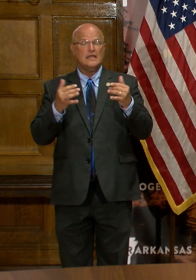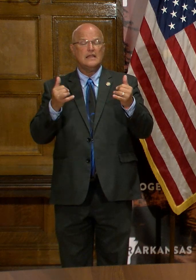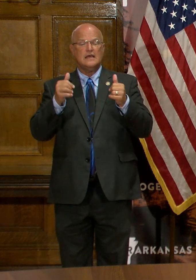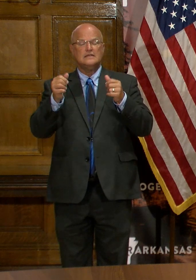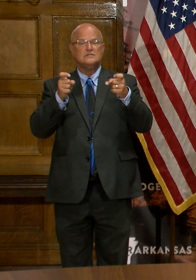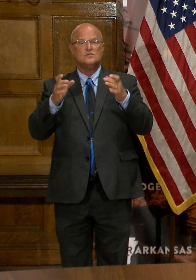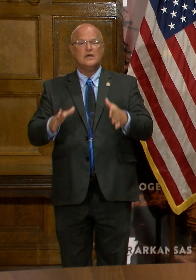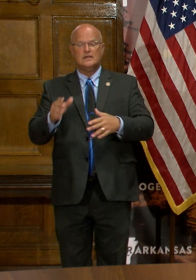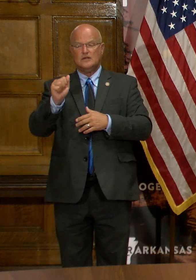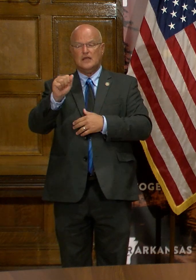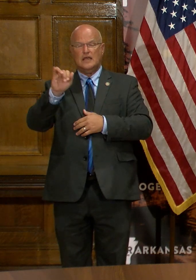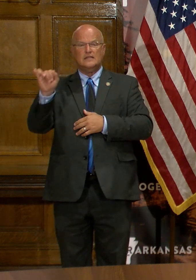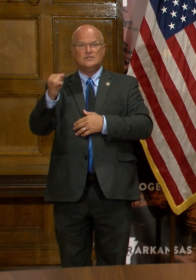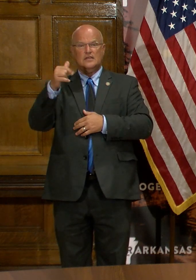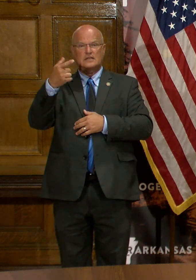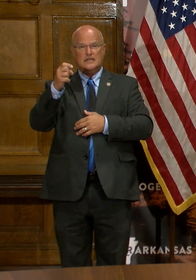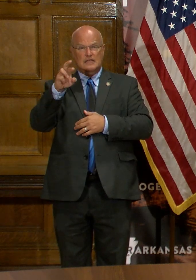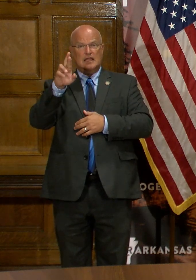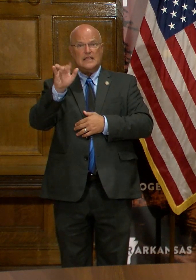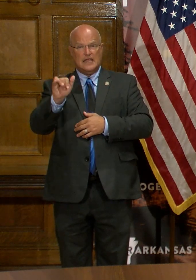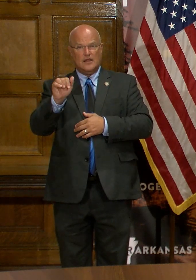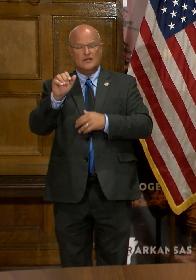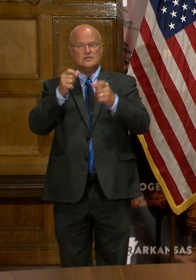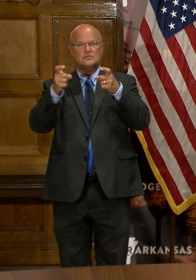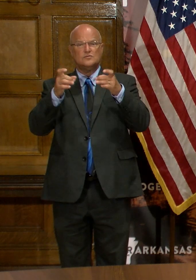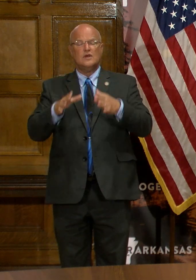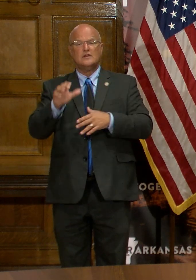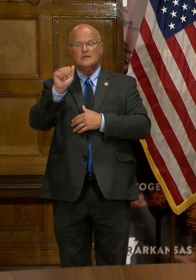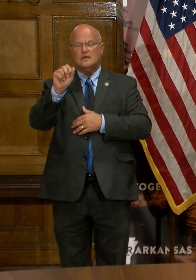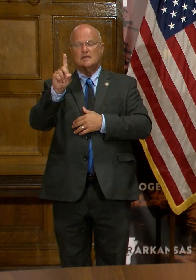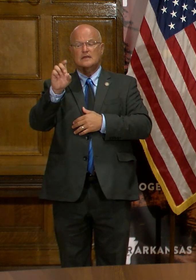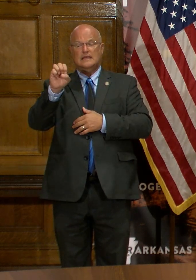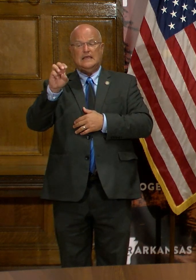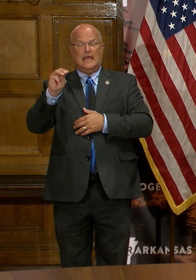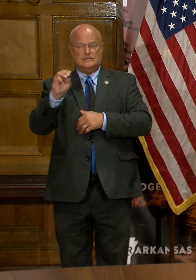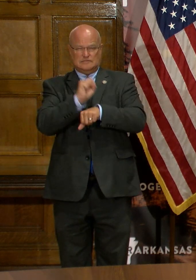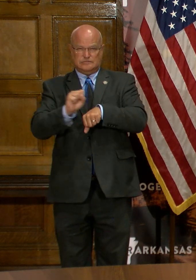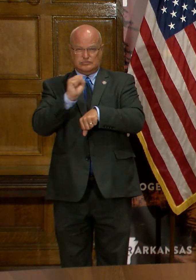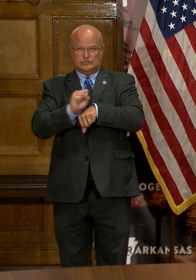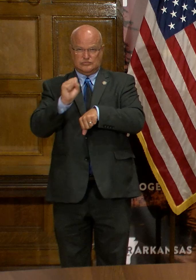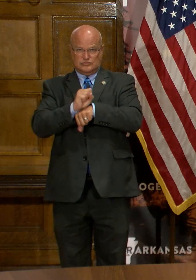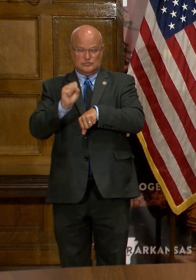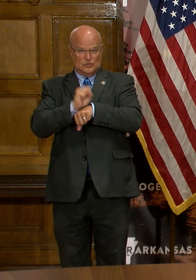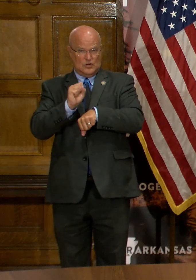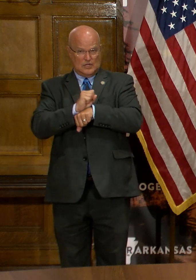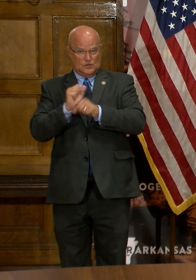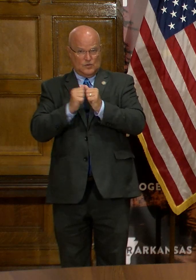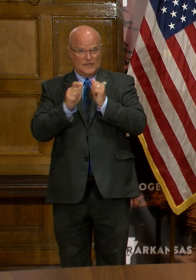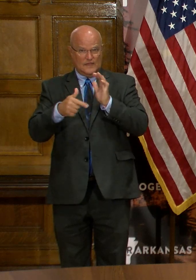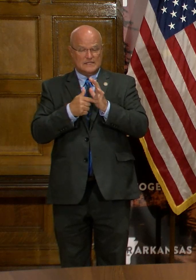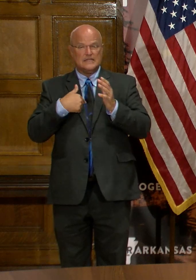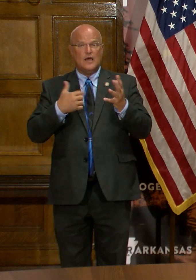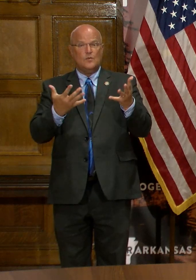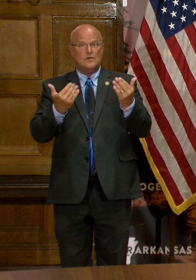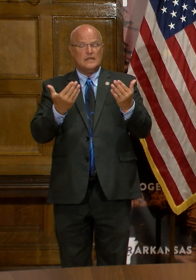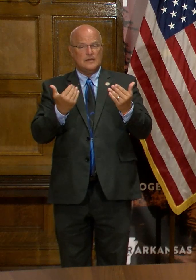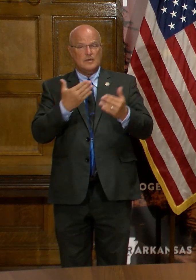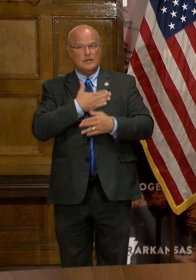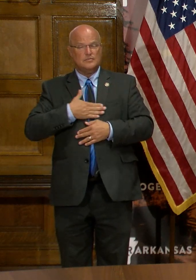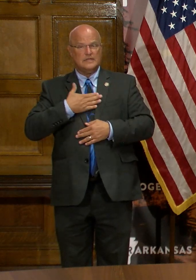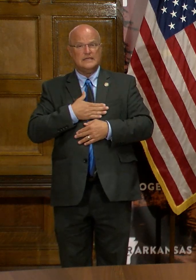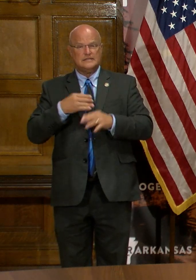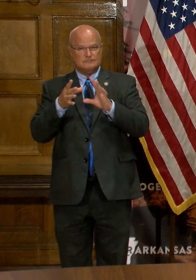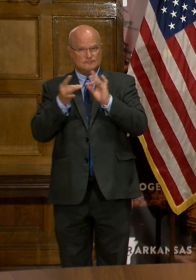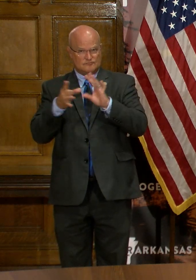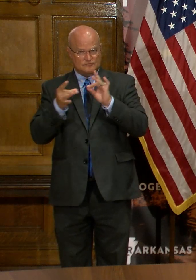Director A.J. Gary, Director of our ADAM, has been working on this very diligently. Wanted A.J., if you'd come up and